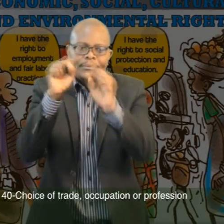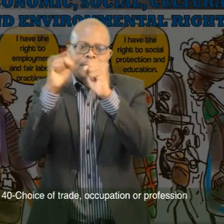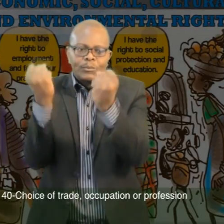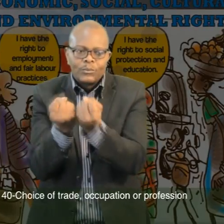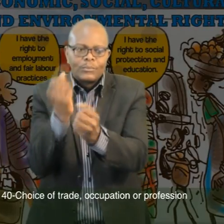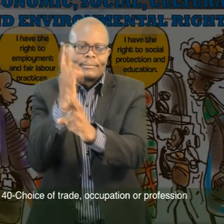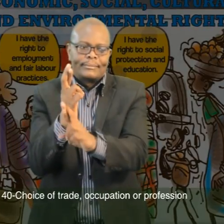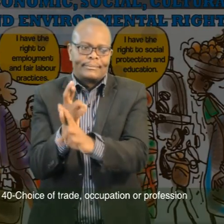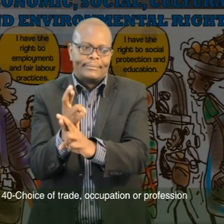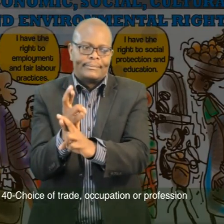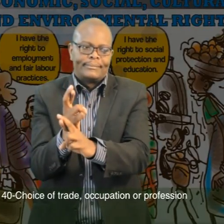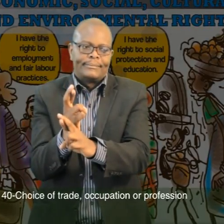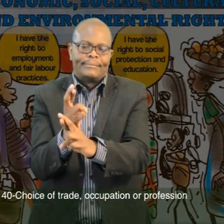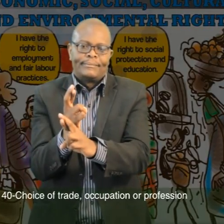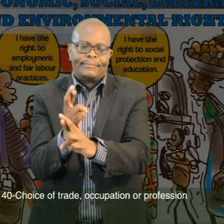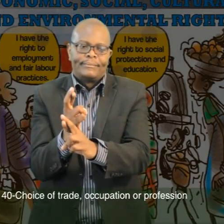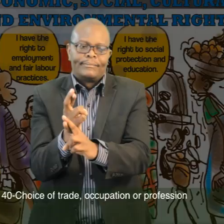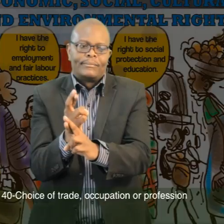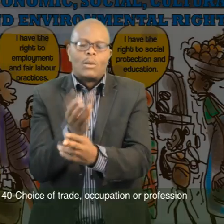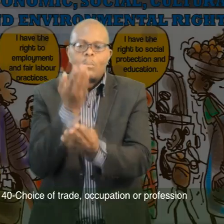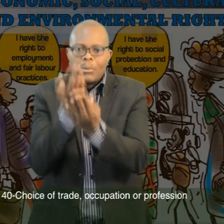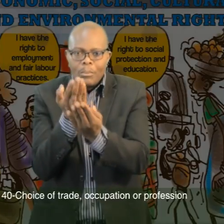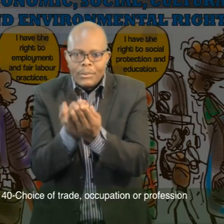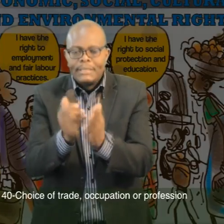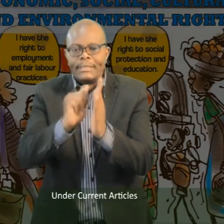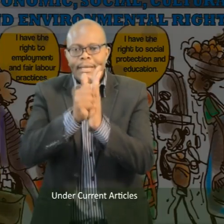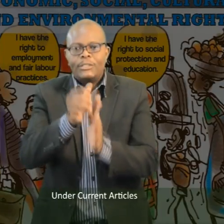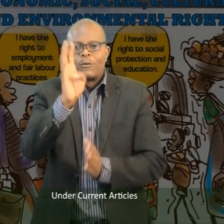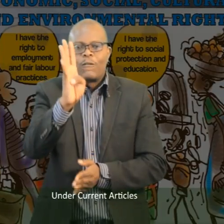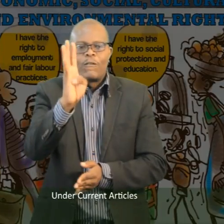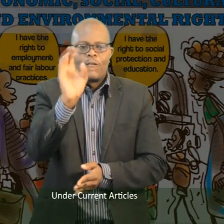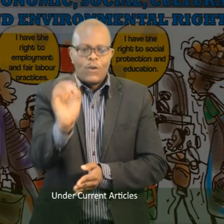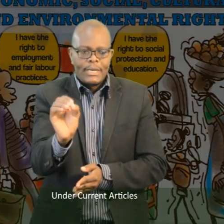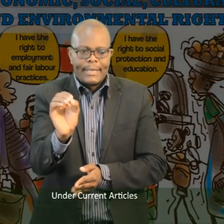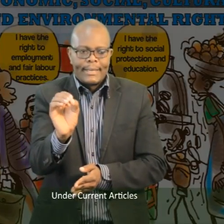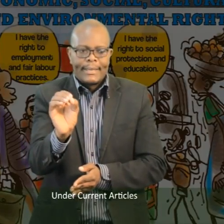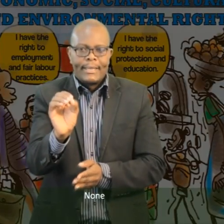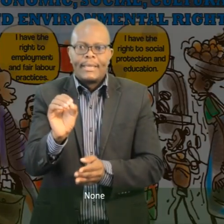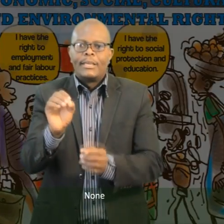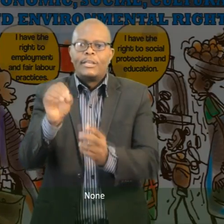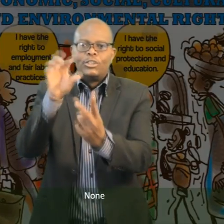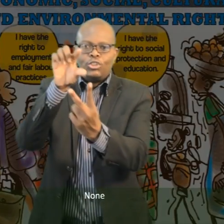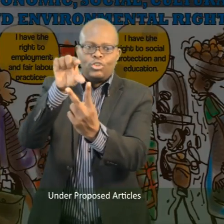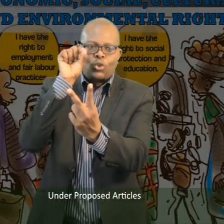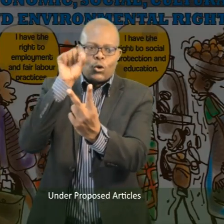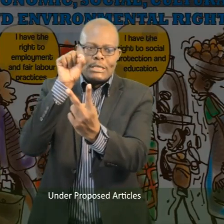of trade, occupation, or profession. Under current articles, none. Under